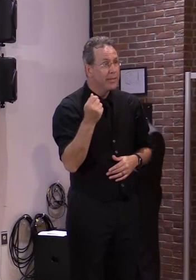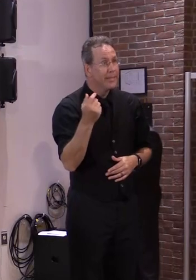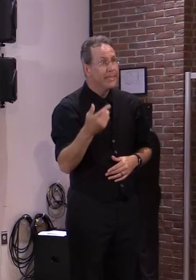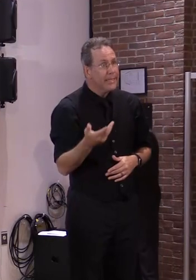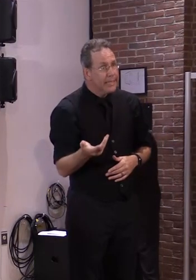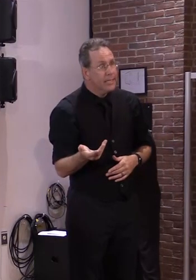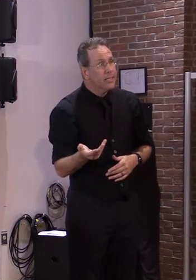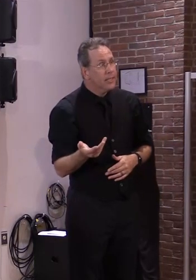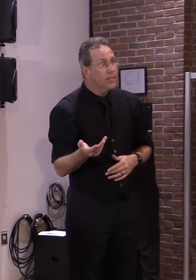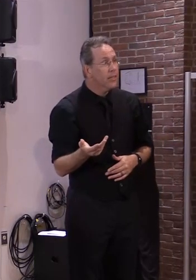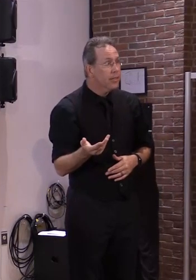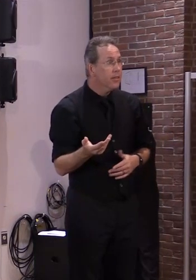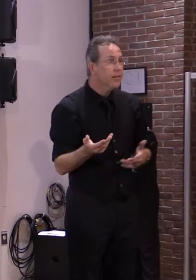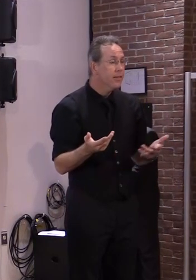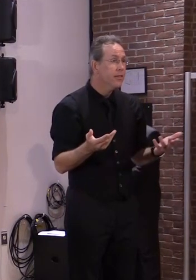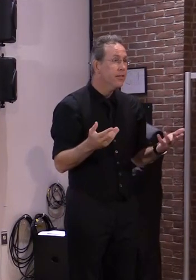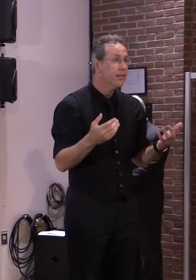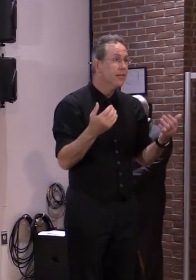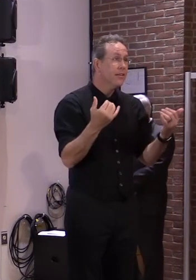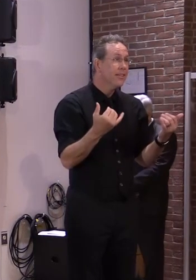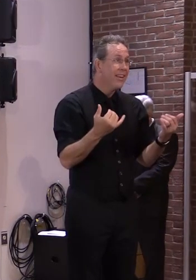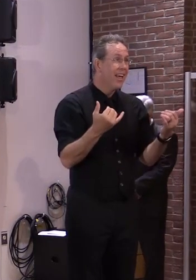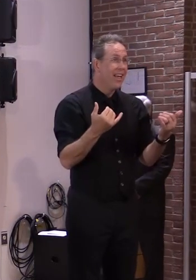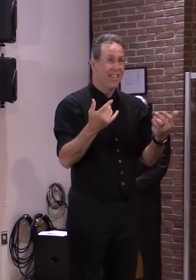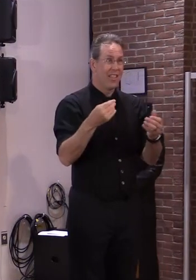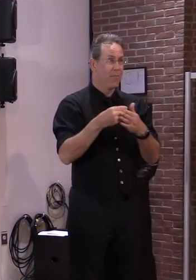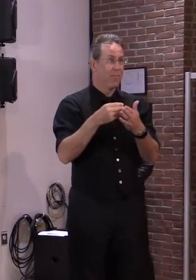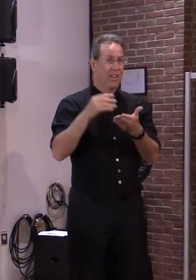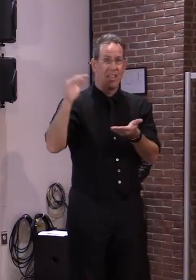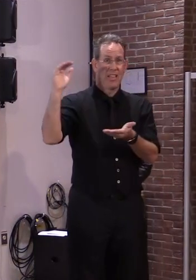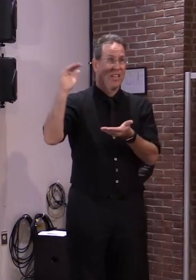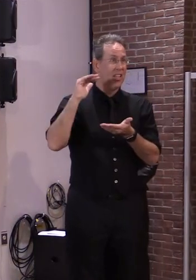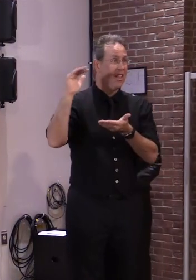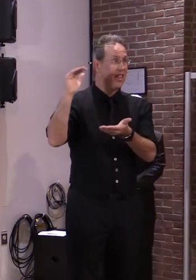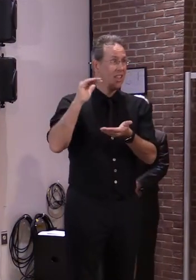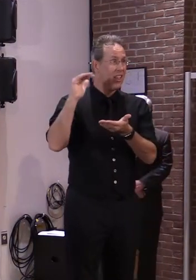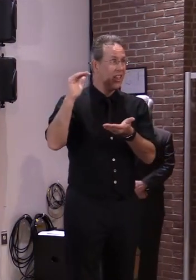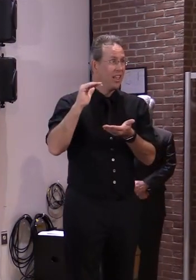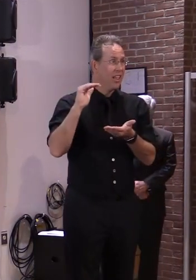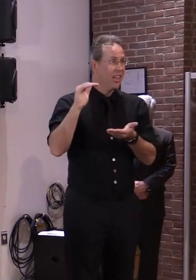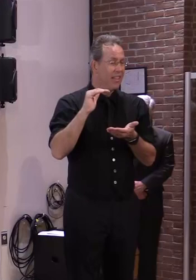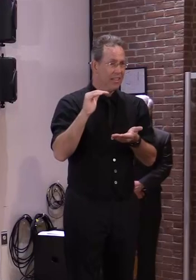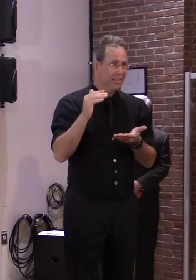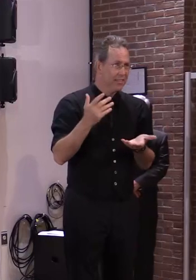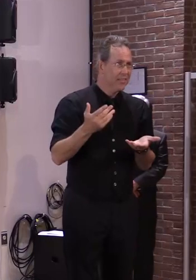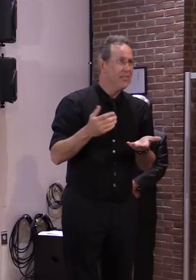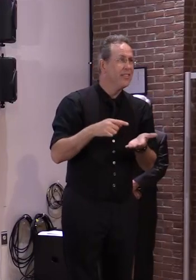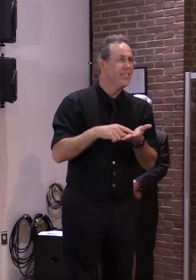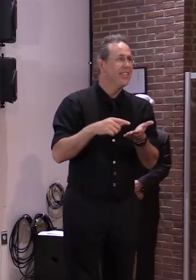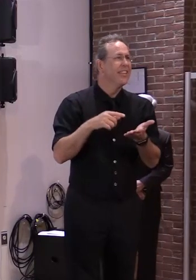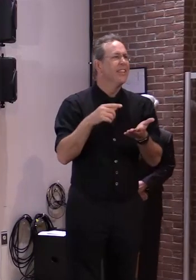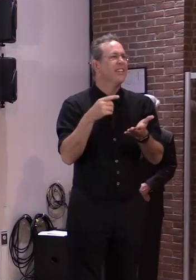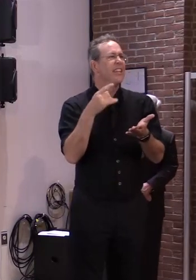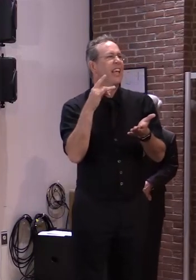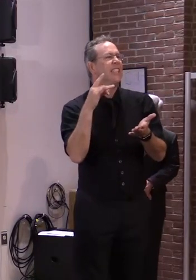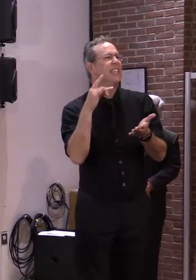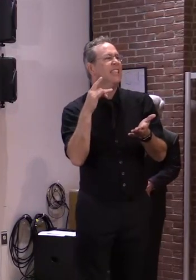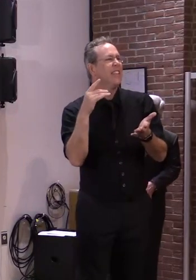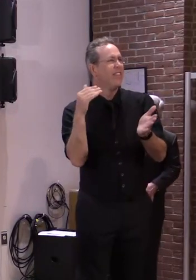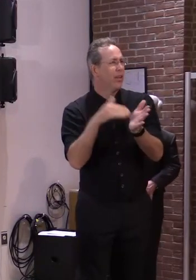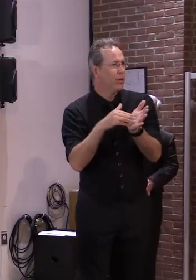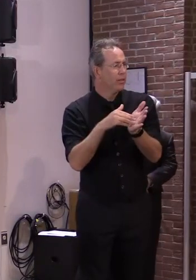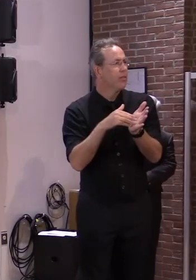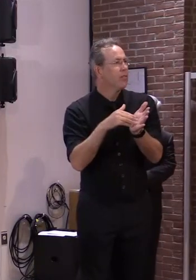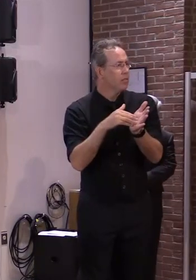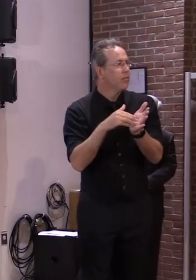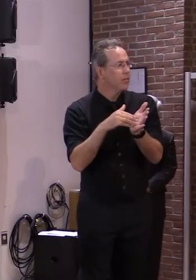program. And we're now down below 20,000. I think the last I saw, we were around 18,000, and that was all